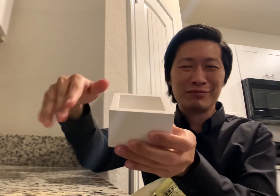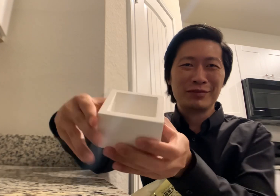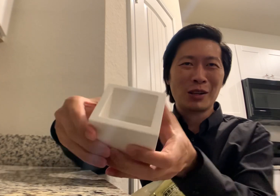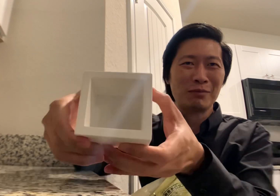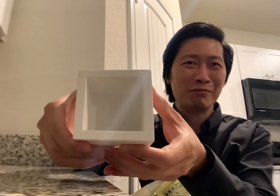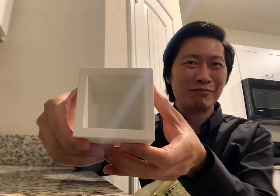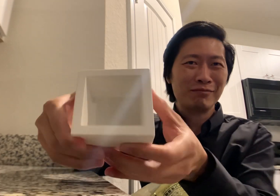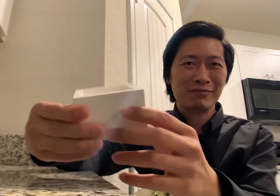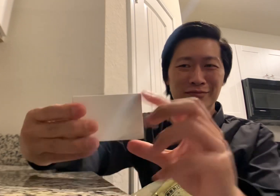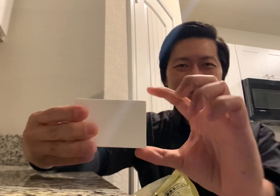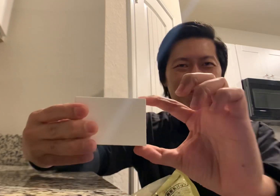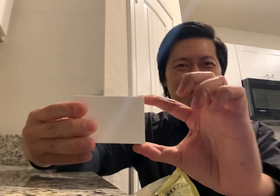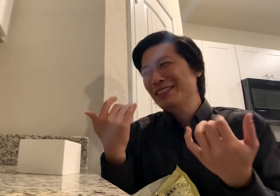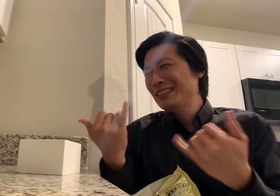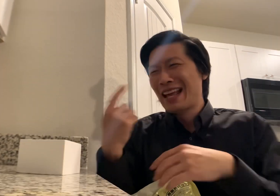old style of measuring your rice.